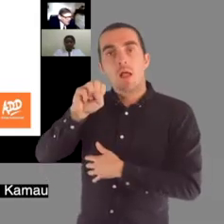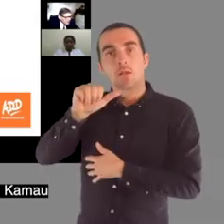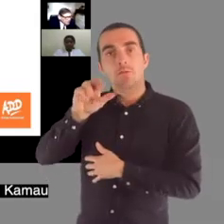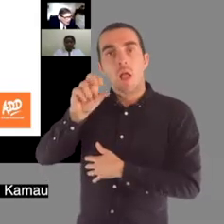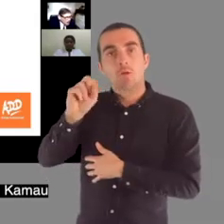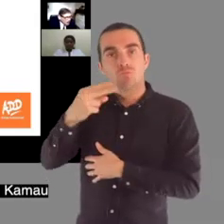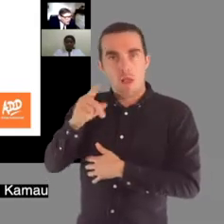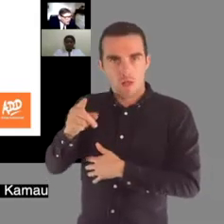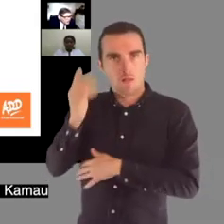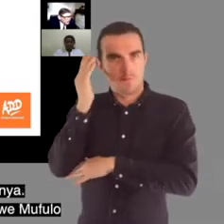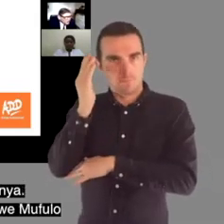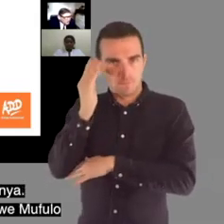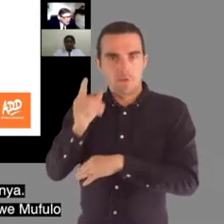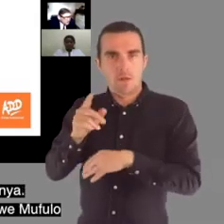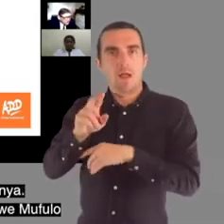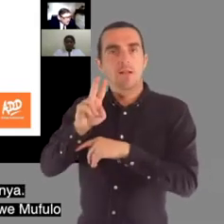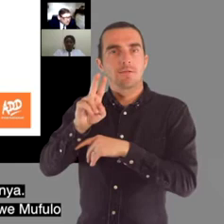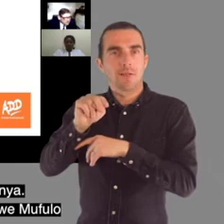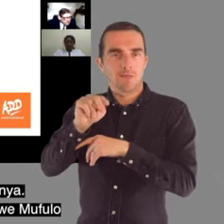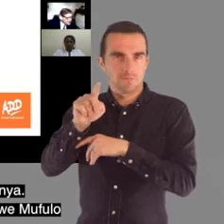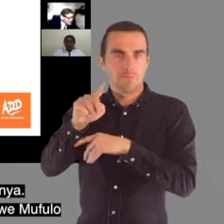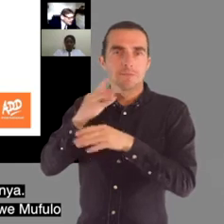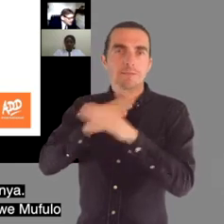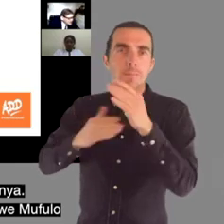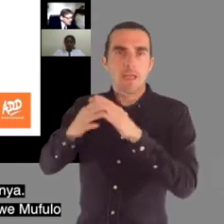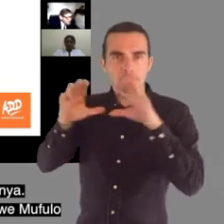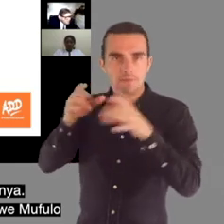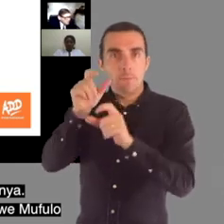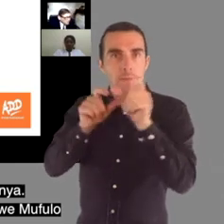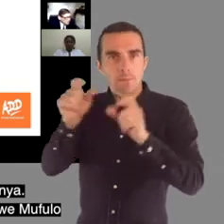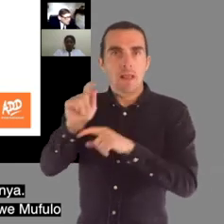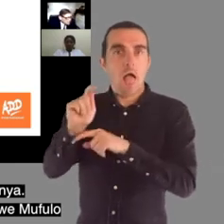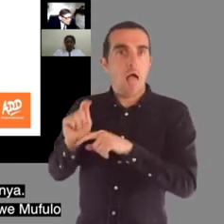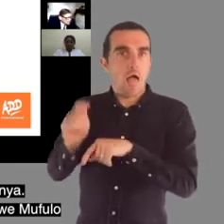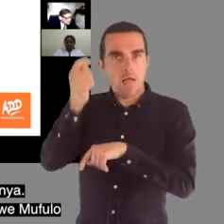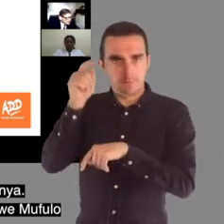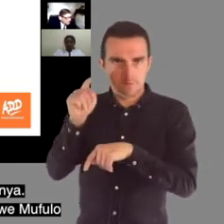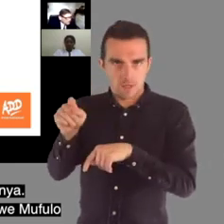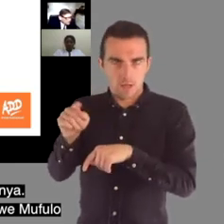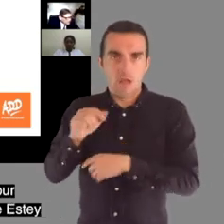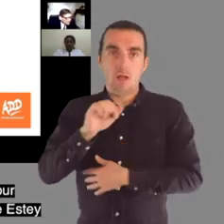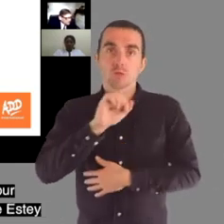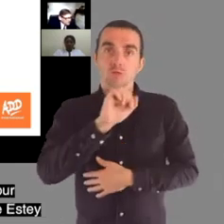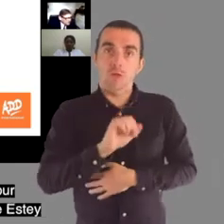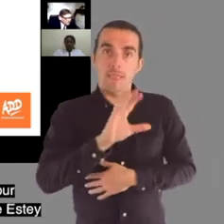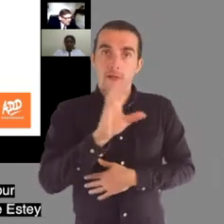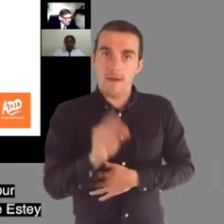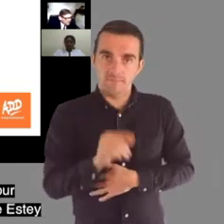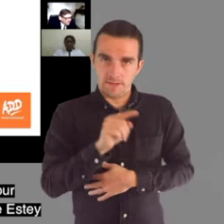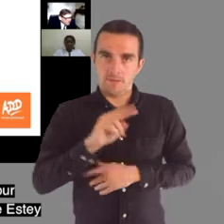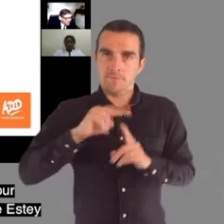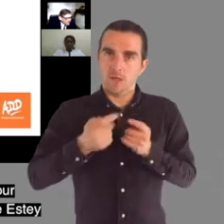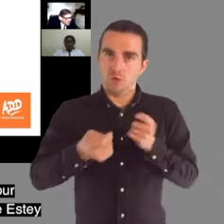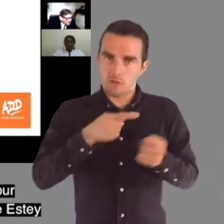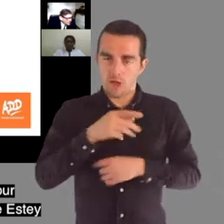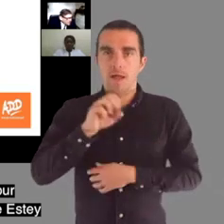our acting chair from United Disabled Persons Kenya. We've got recordings of Thandi Mafulu about South Africa